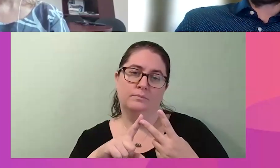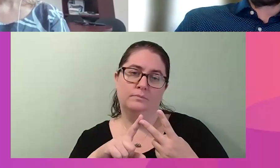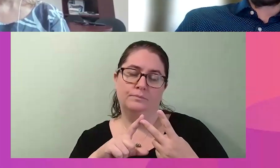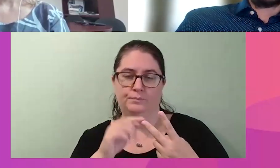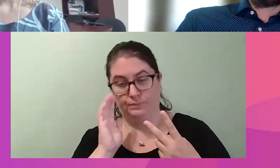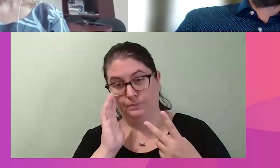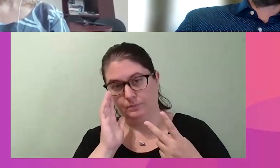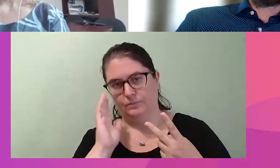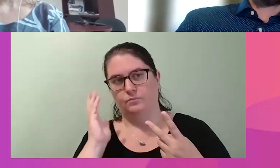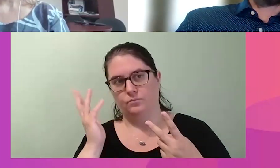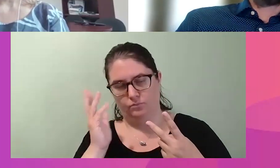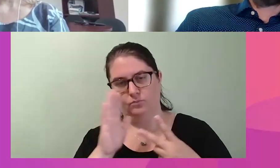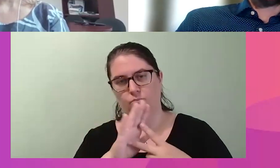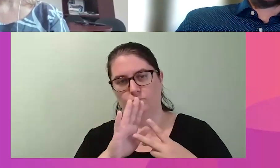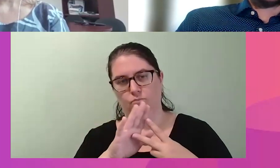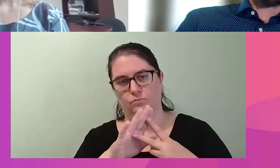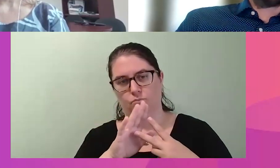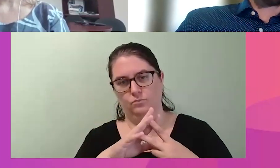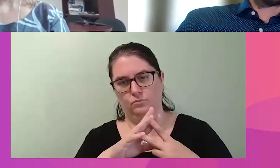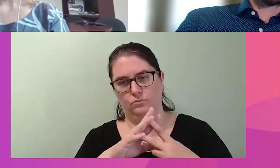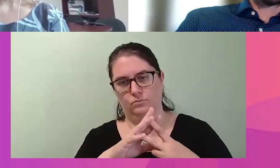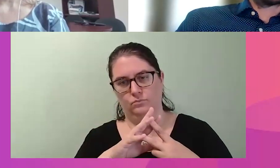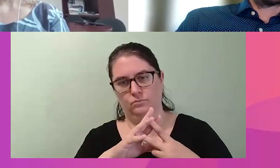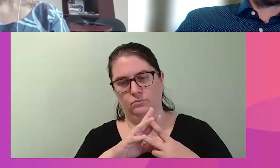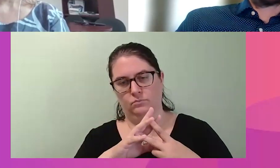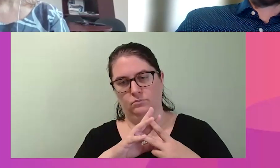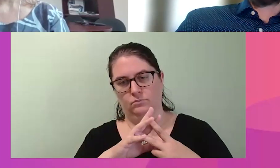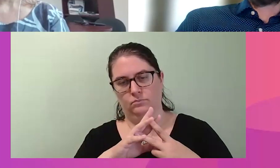Um, and um,